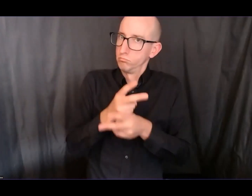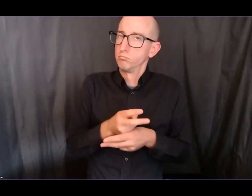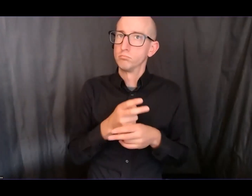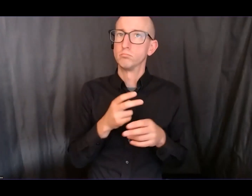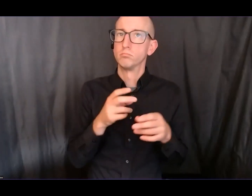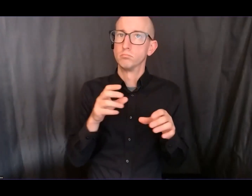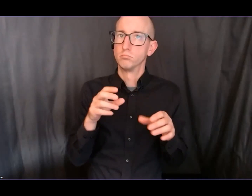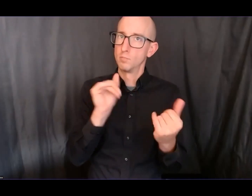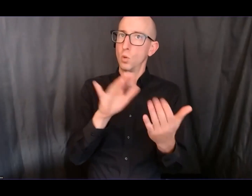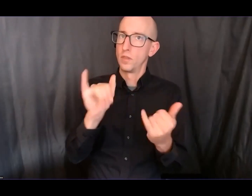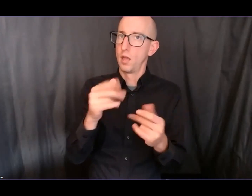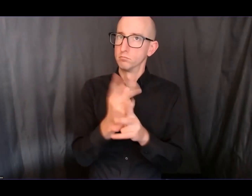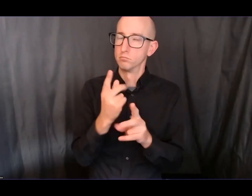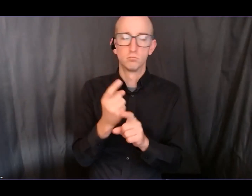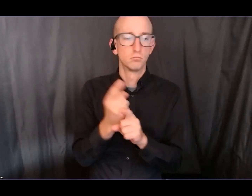Marcos.